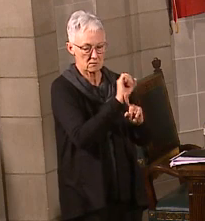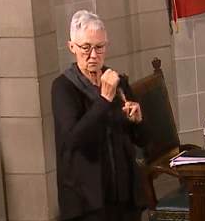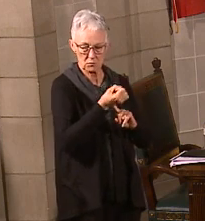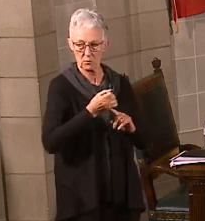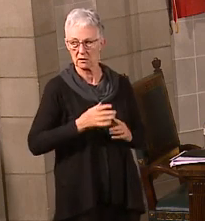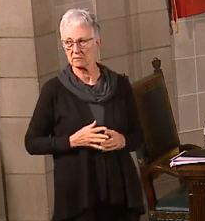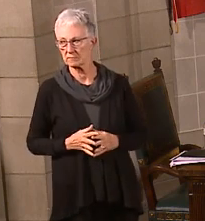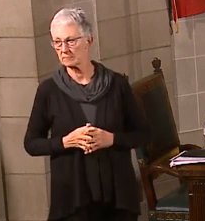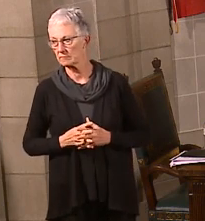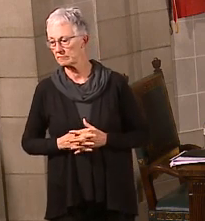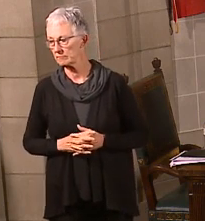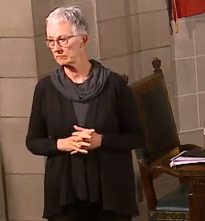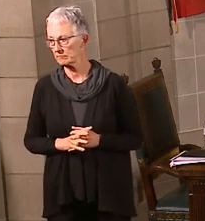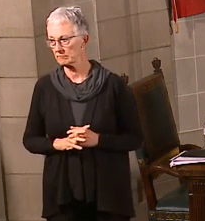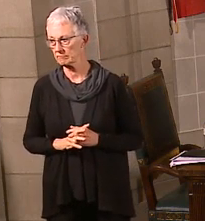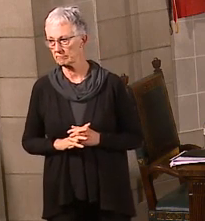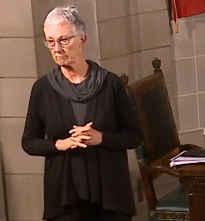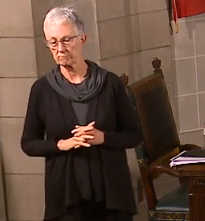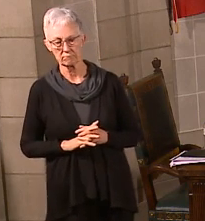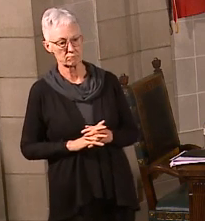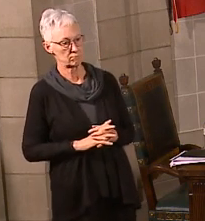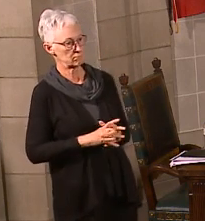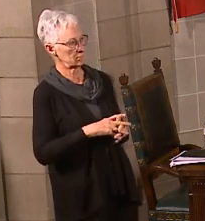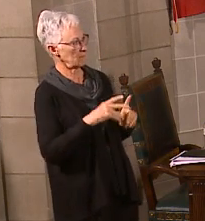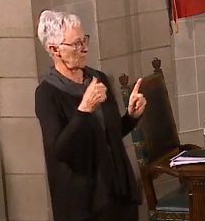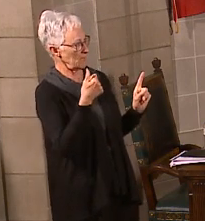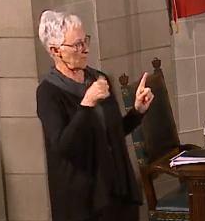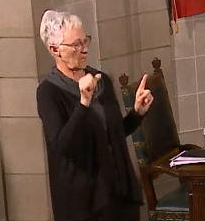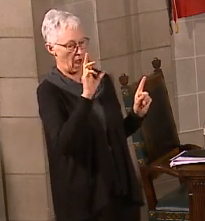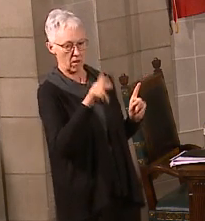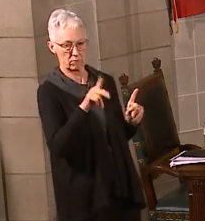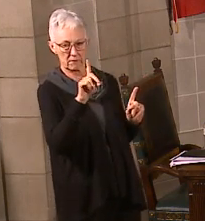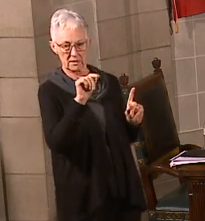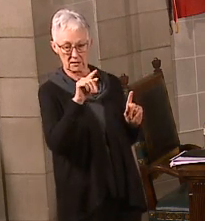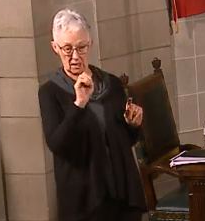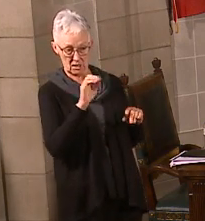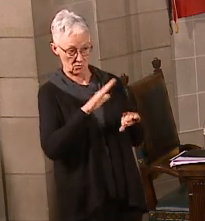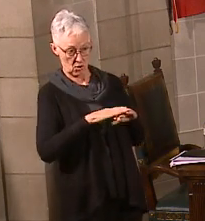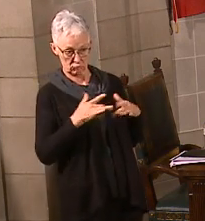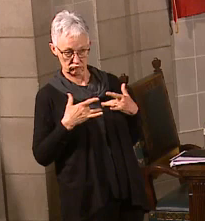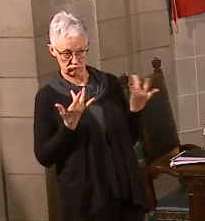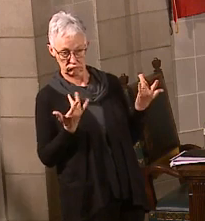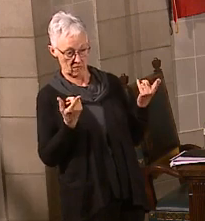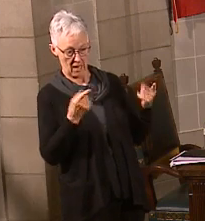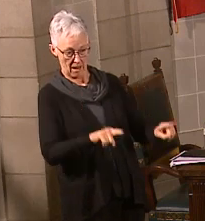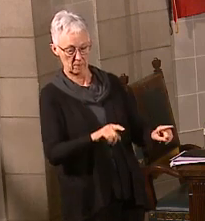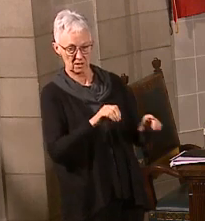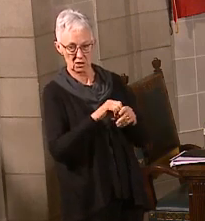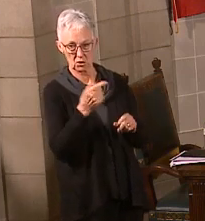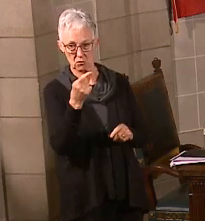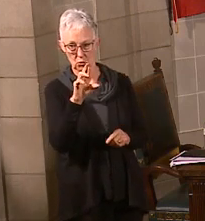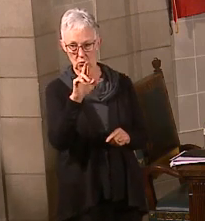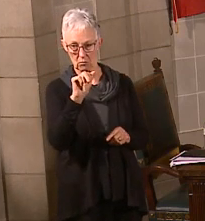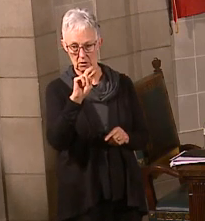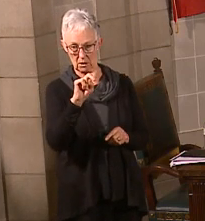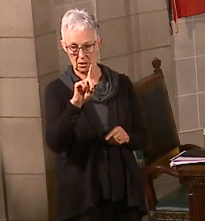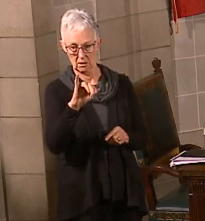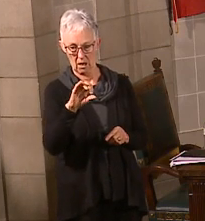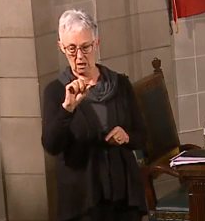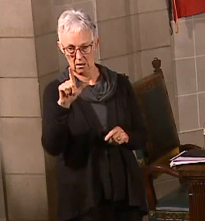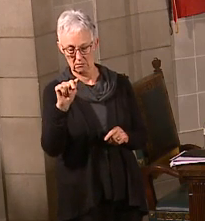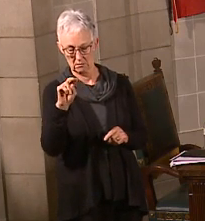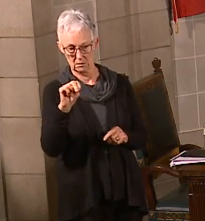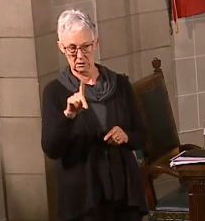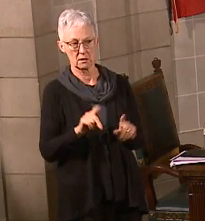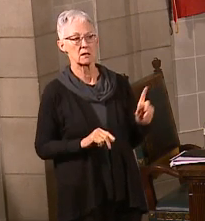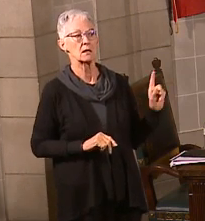any updates on what's going on in Grand Island. Grant Schulte wants to know if we have any updates with regard to what's going on in Grand Island. The National Guard,